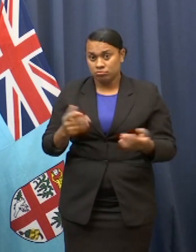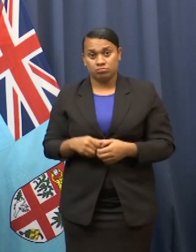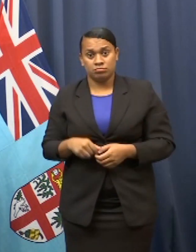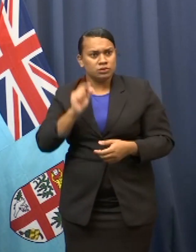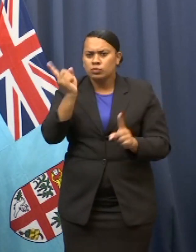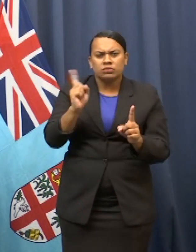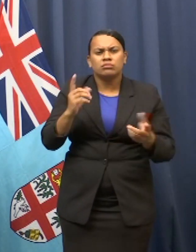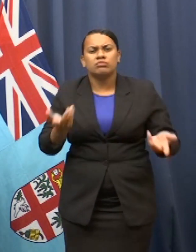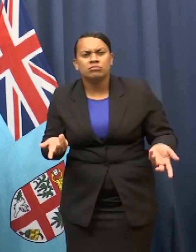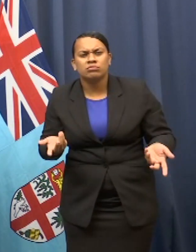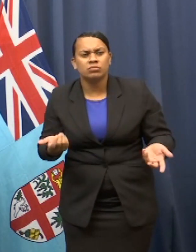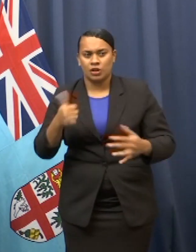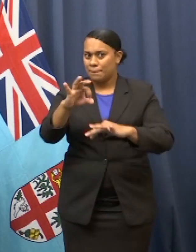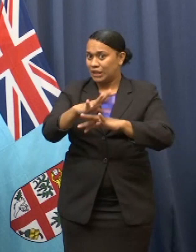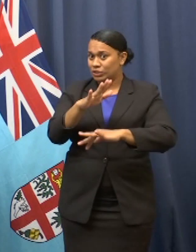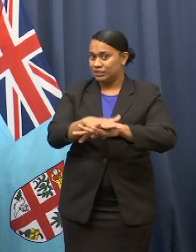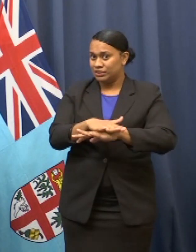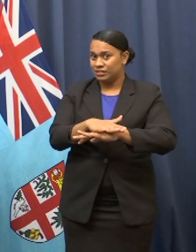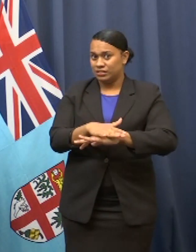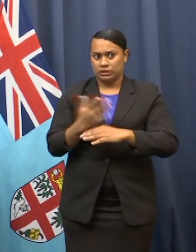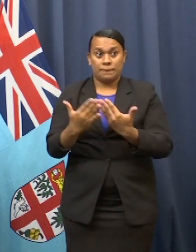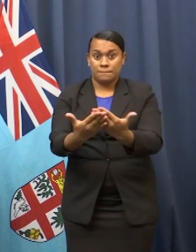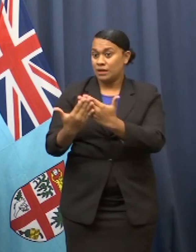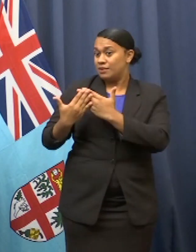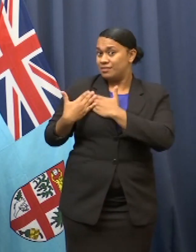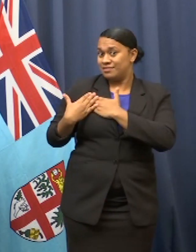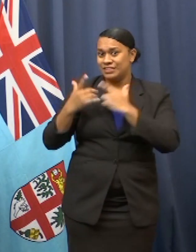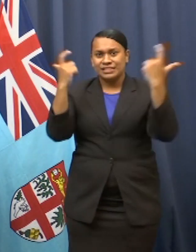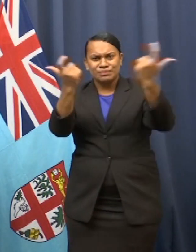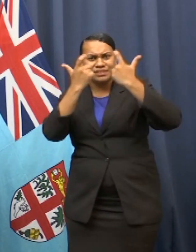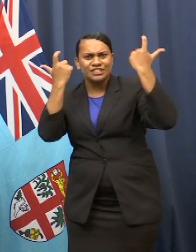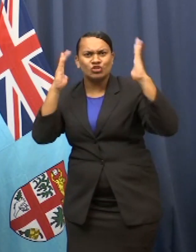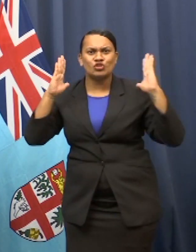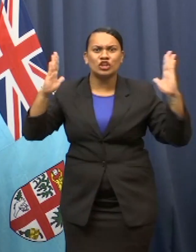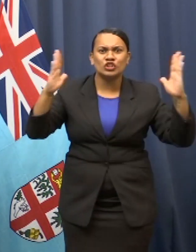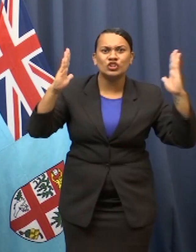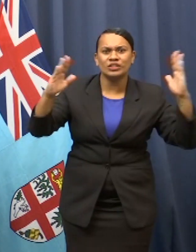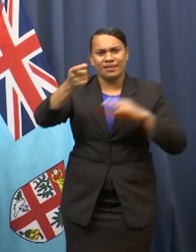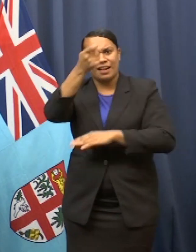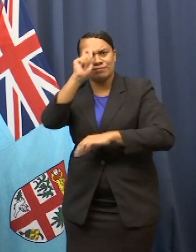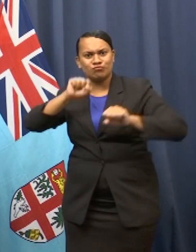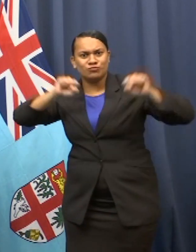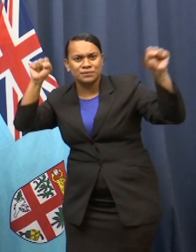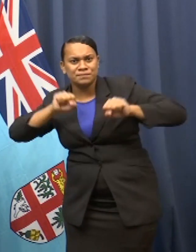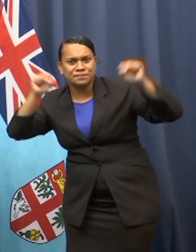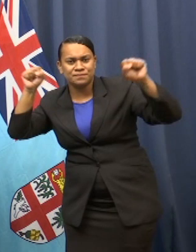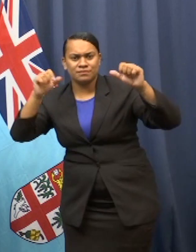parties, concerts, sports events, religious services, funerals, everything, no exceptions.